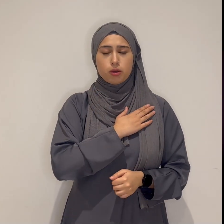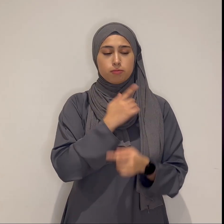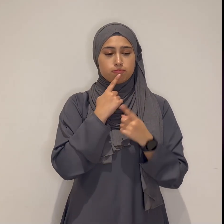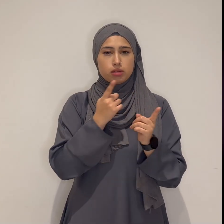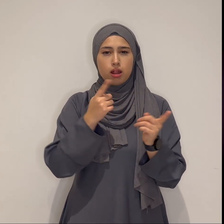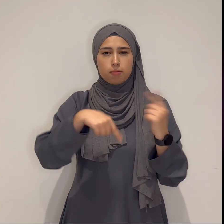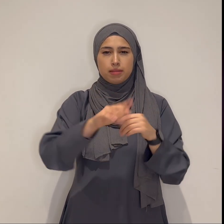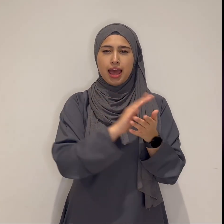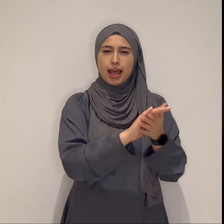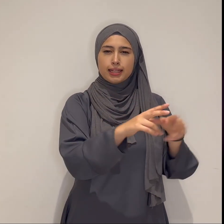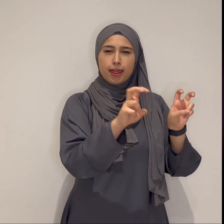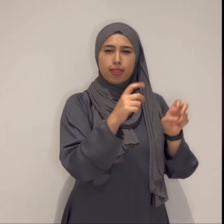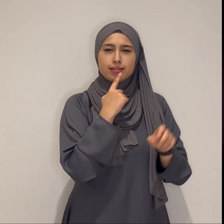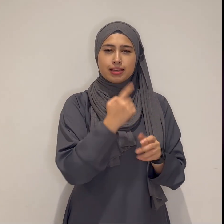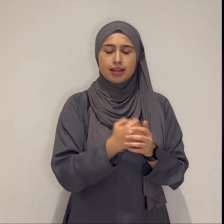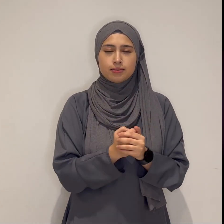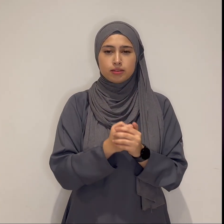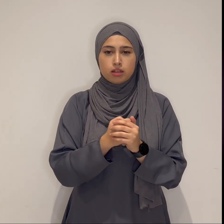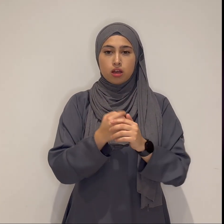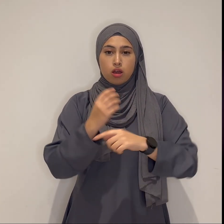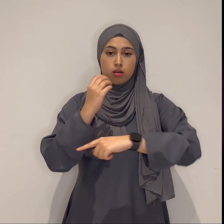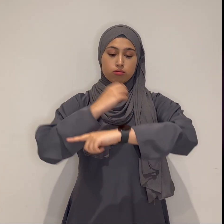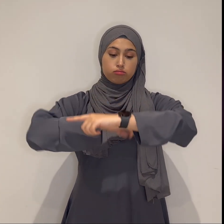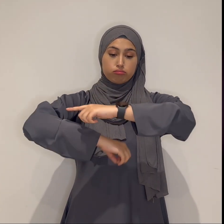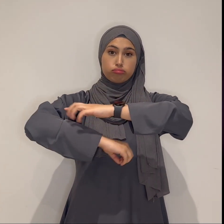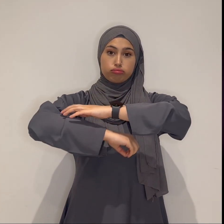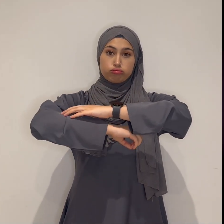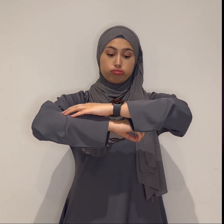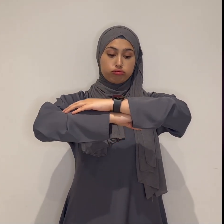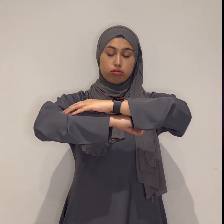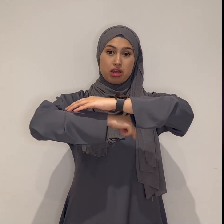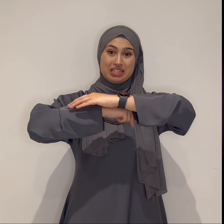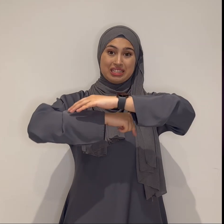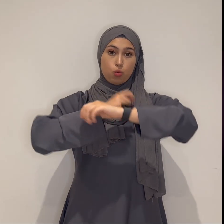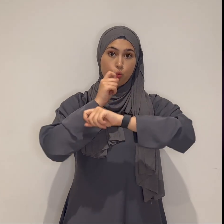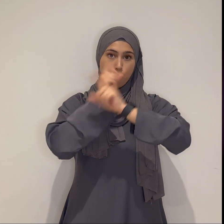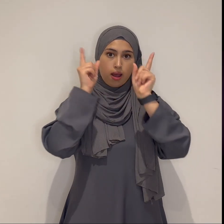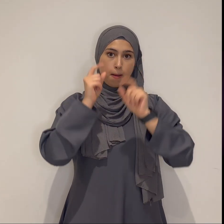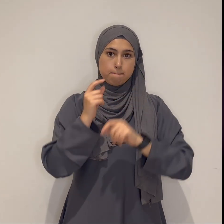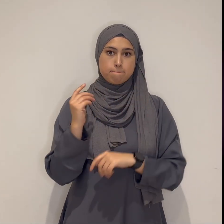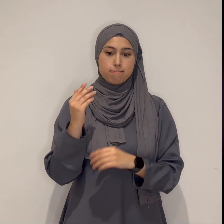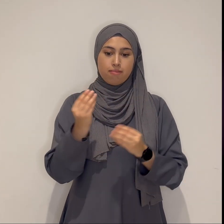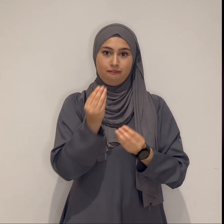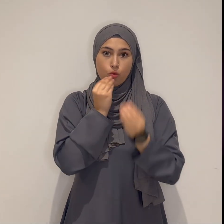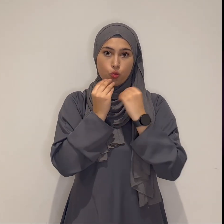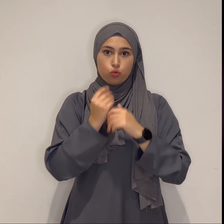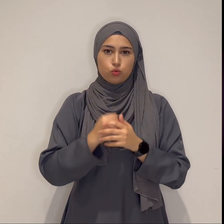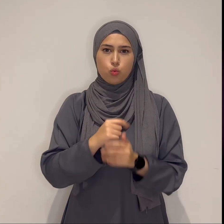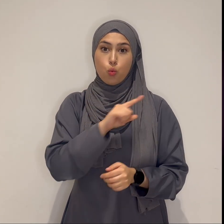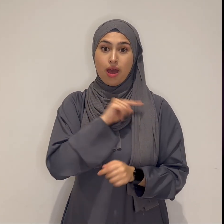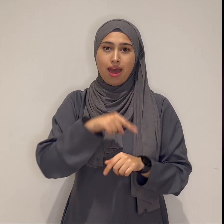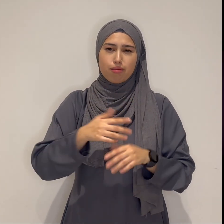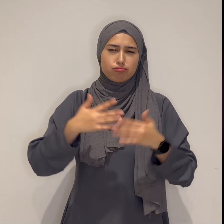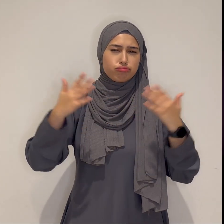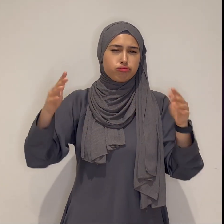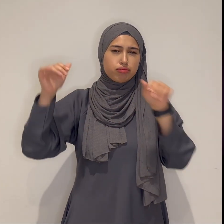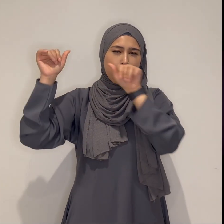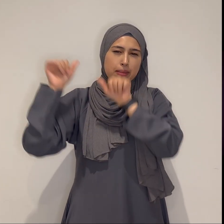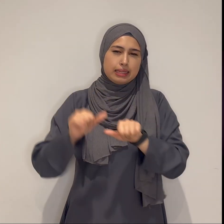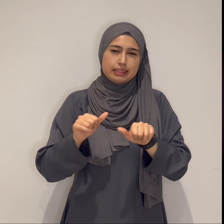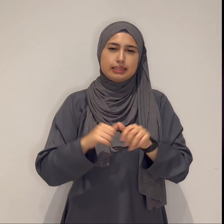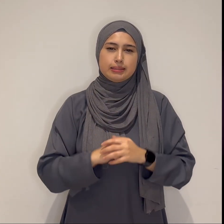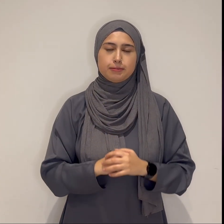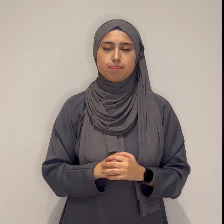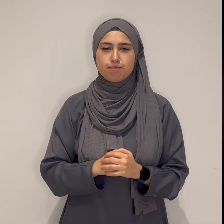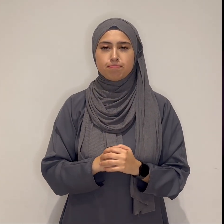Rasulullah sallallahu alayhi wa sallam tells us in the hadith, he says, wake up for that pre-dawn meal, because in that meal, before Fajr, there